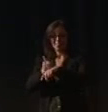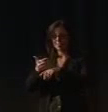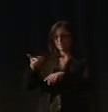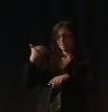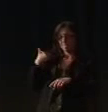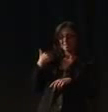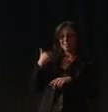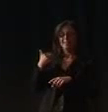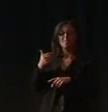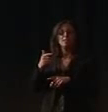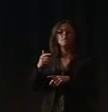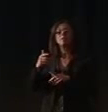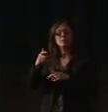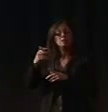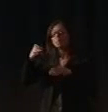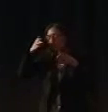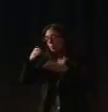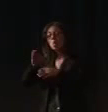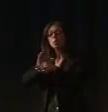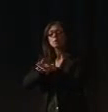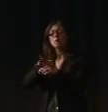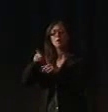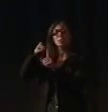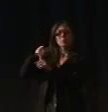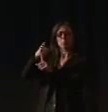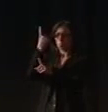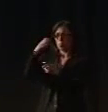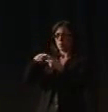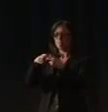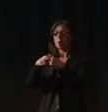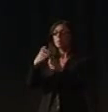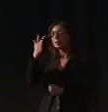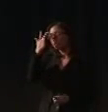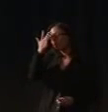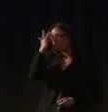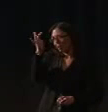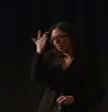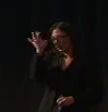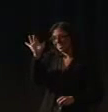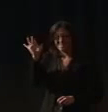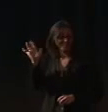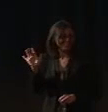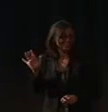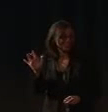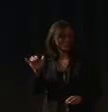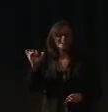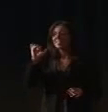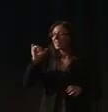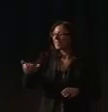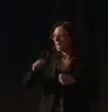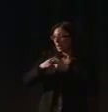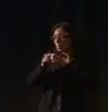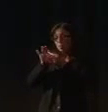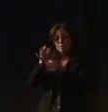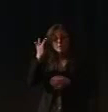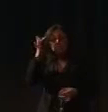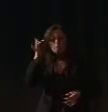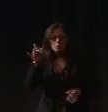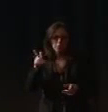intelligence. This is a big and ambitious project. The problem of intelligence is, I